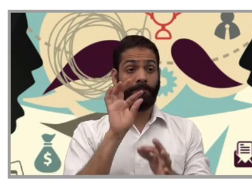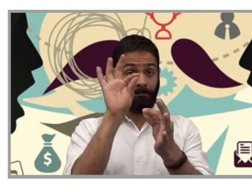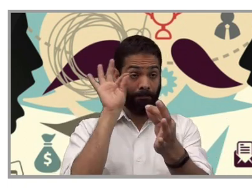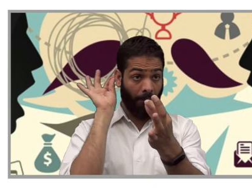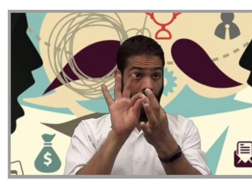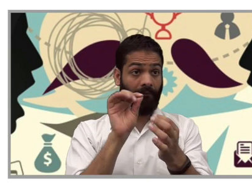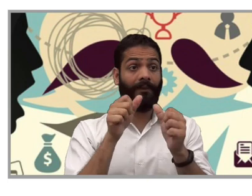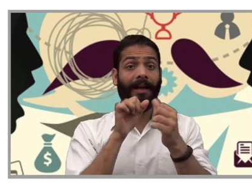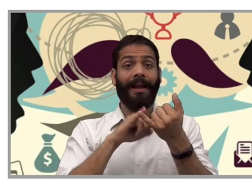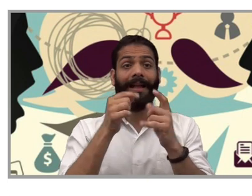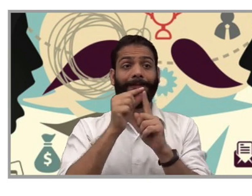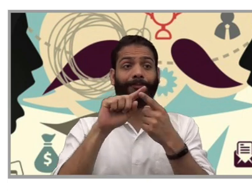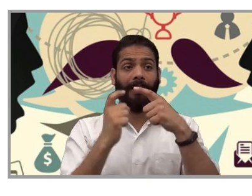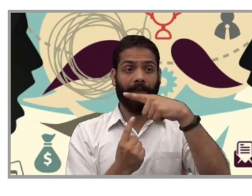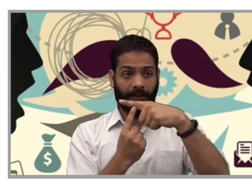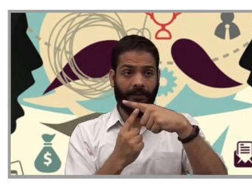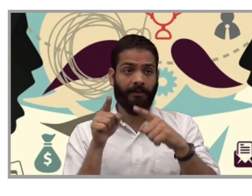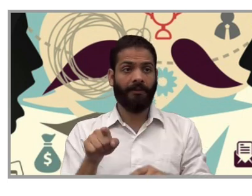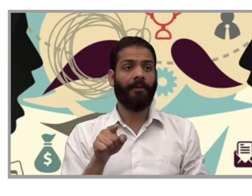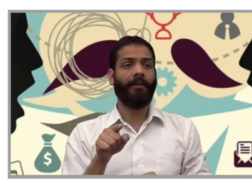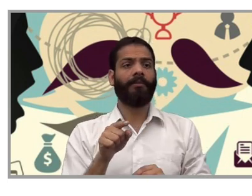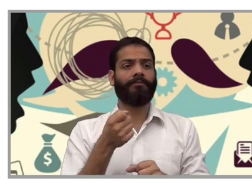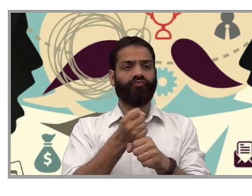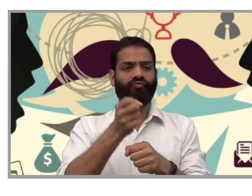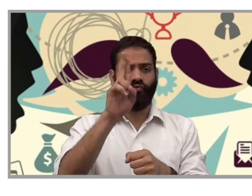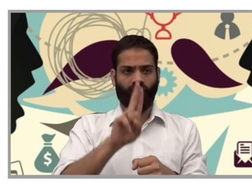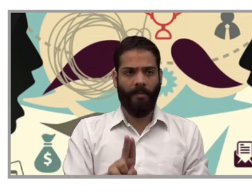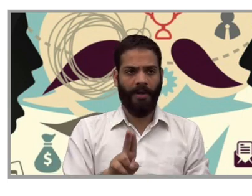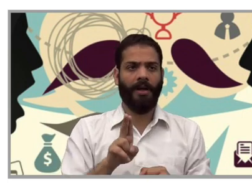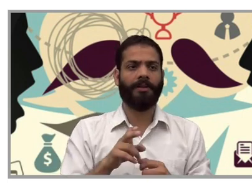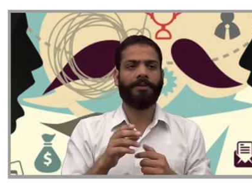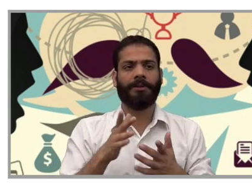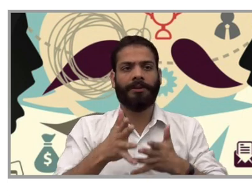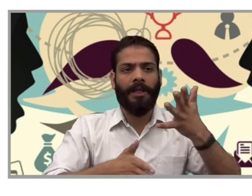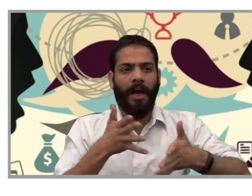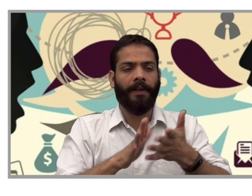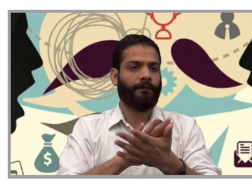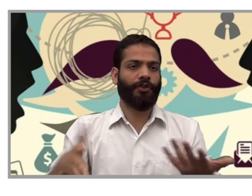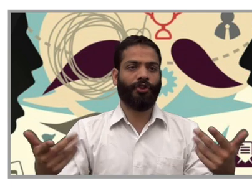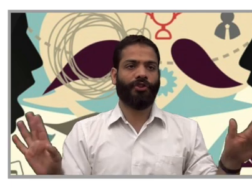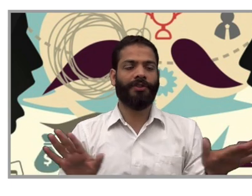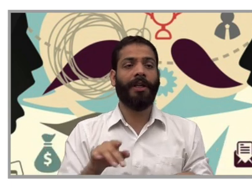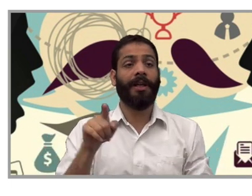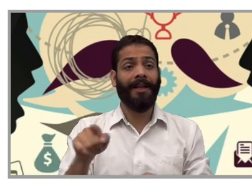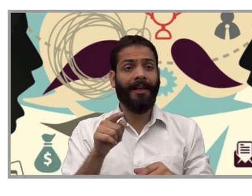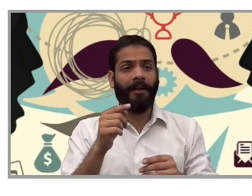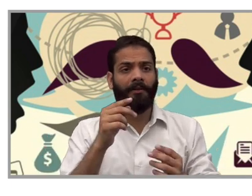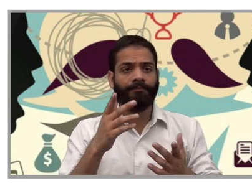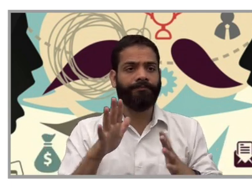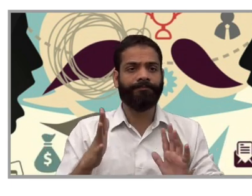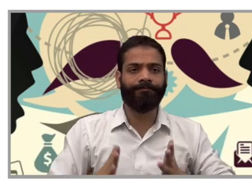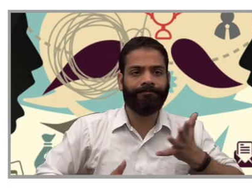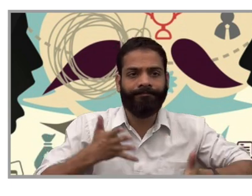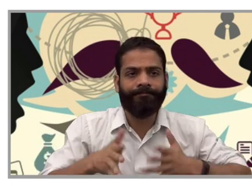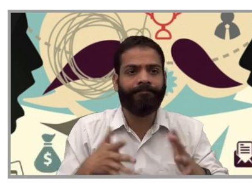So the sign would be she, yesterday, cry. And the cry would be repeated.